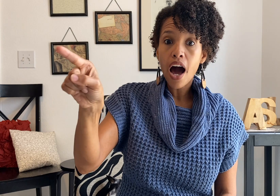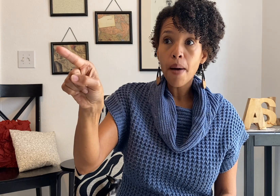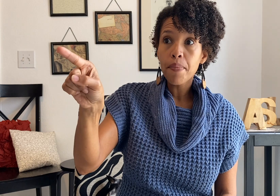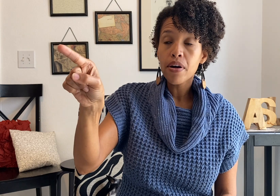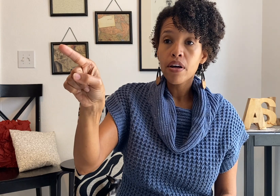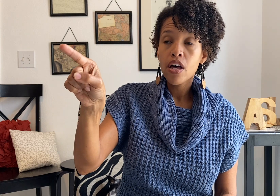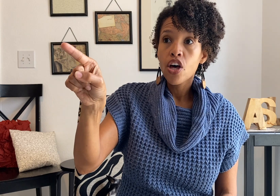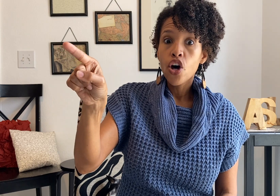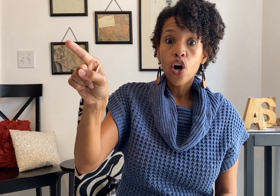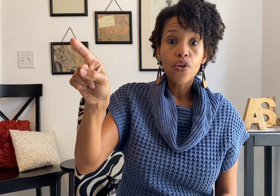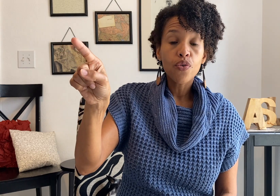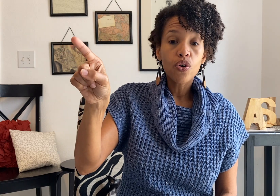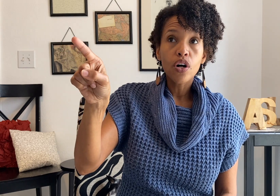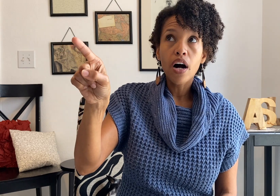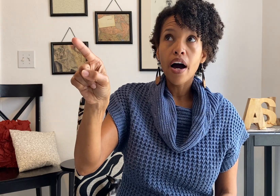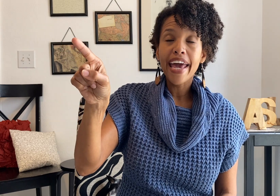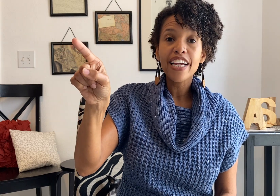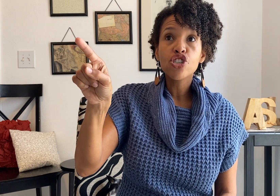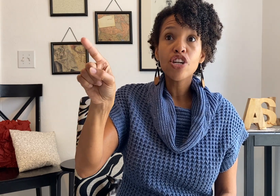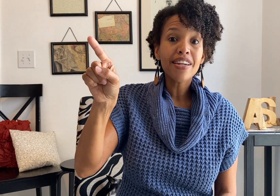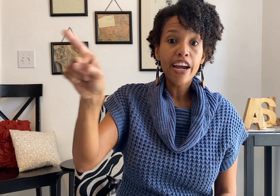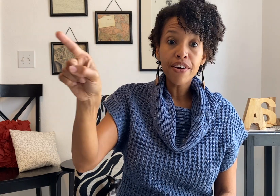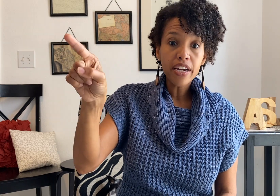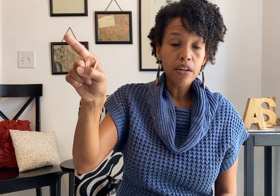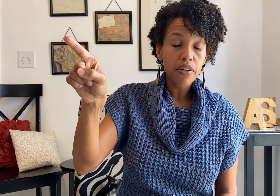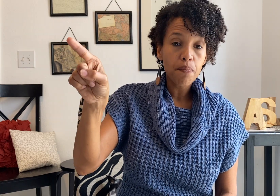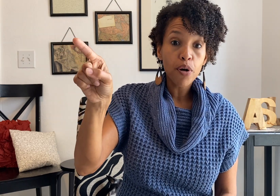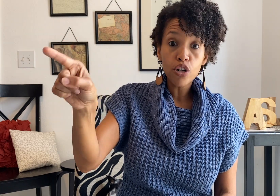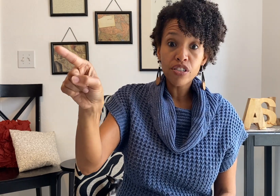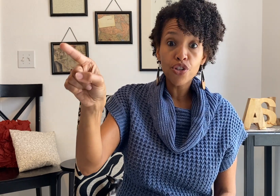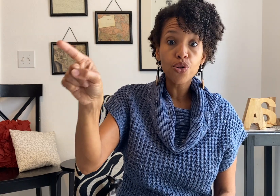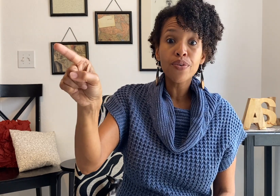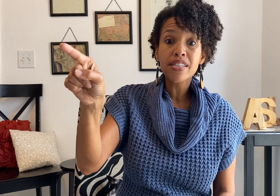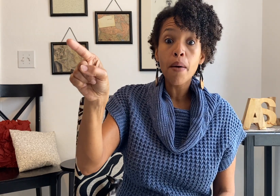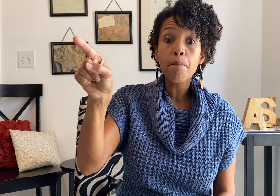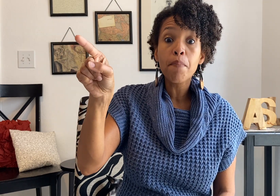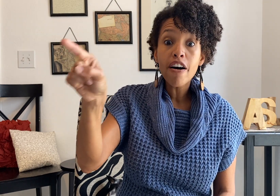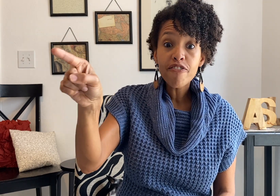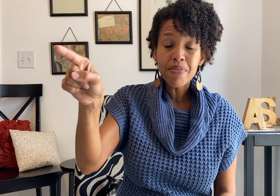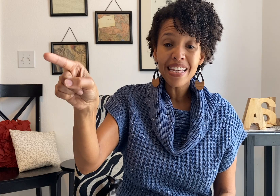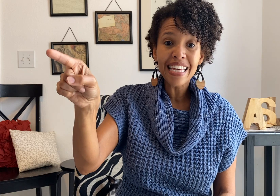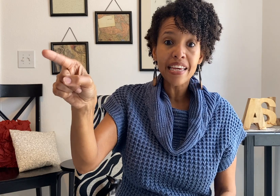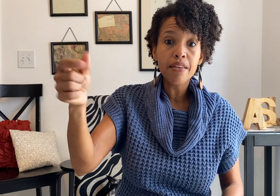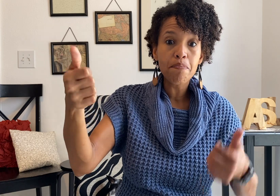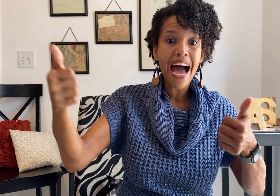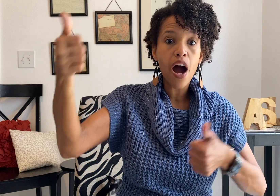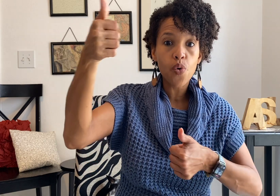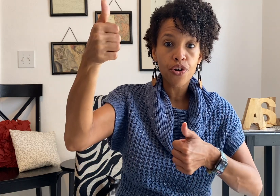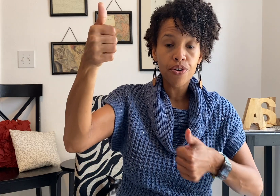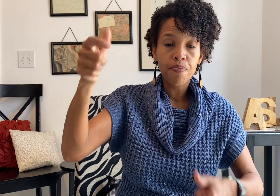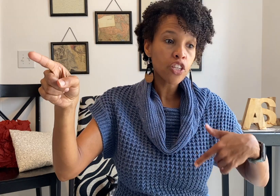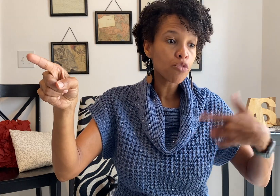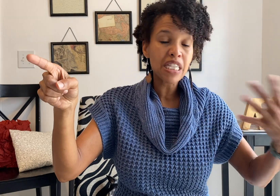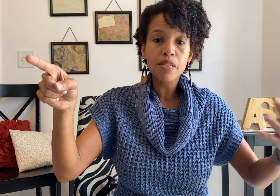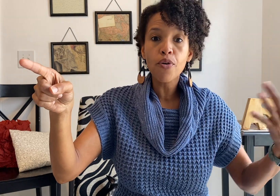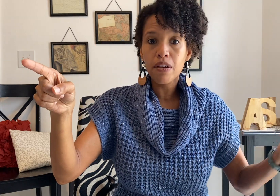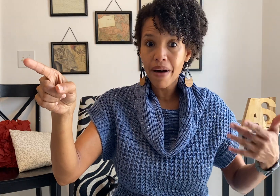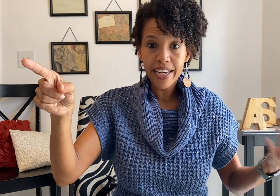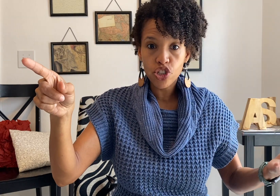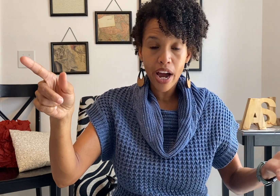up a generic person who is above me in power. This would be spoken by a